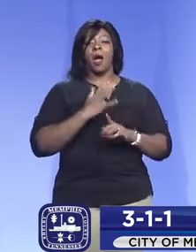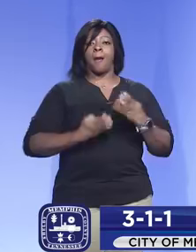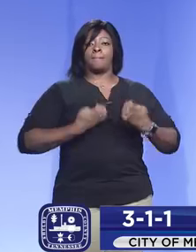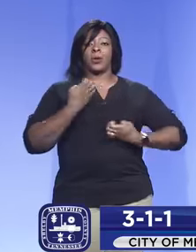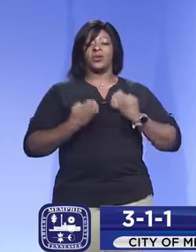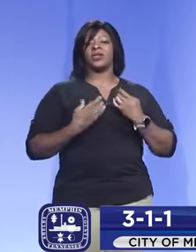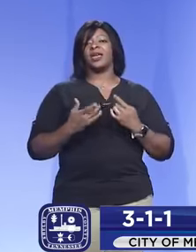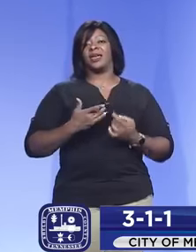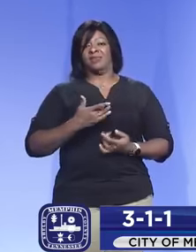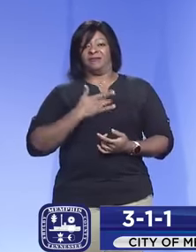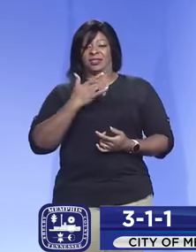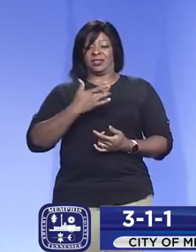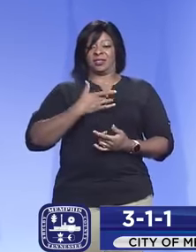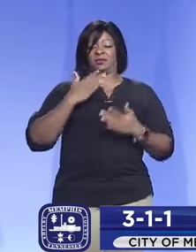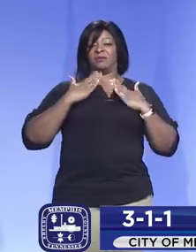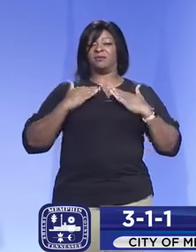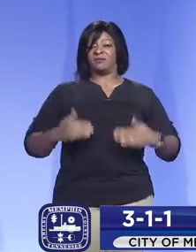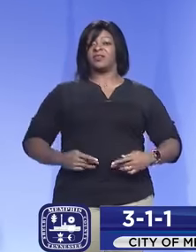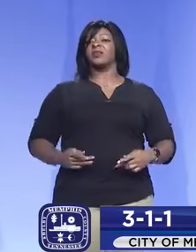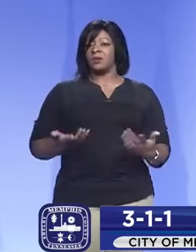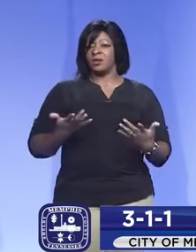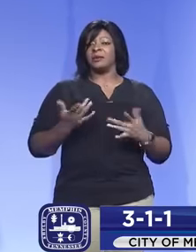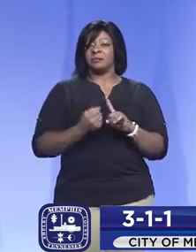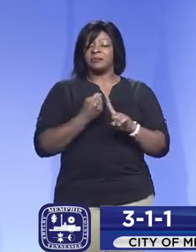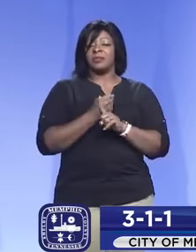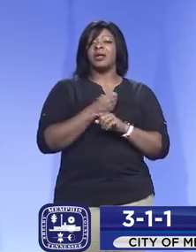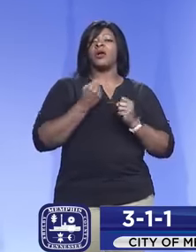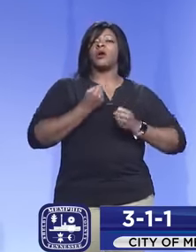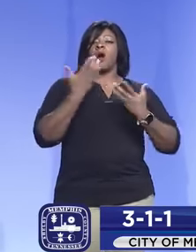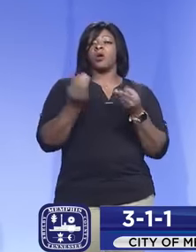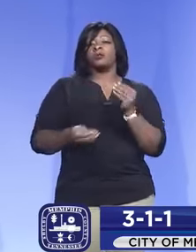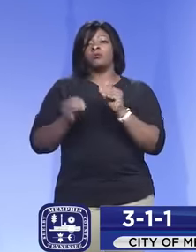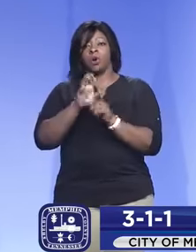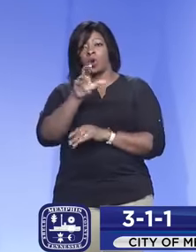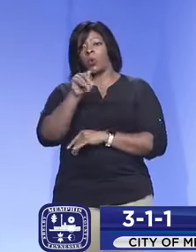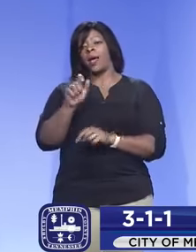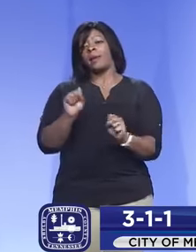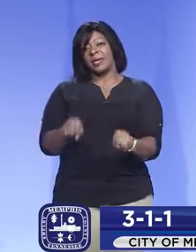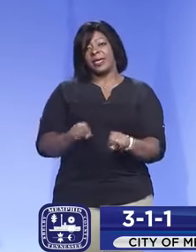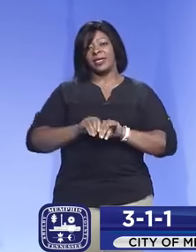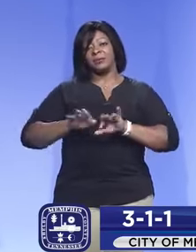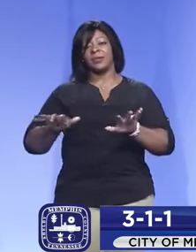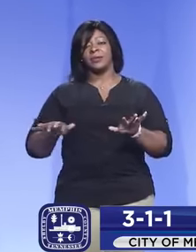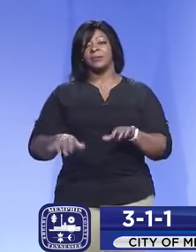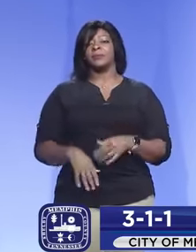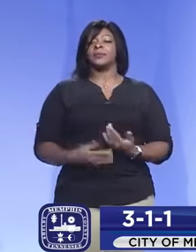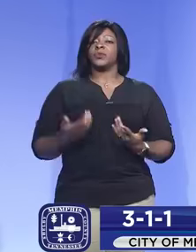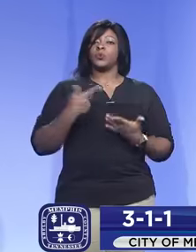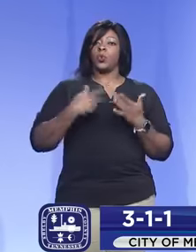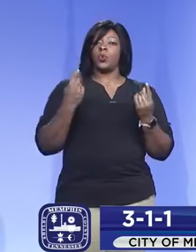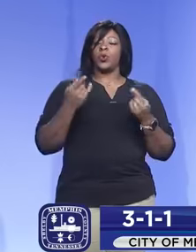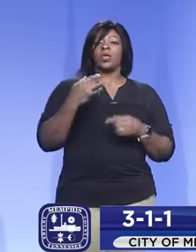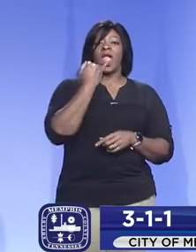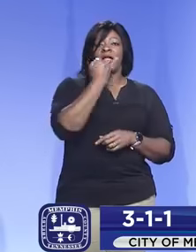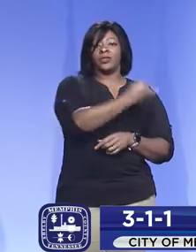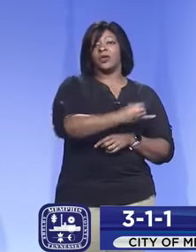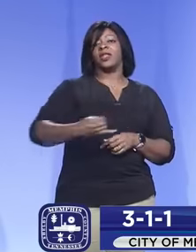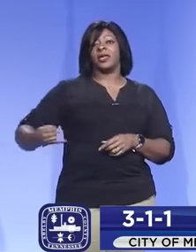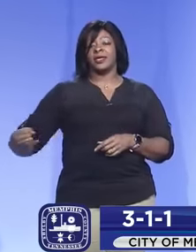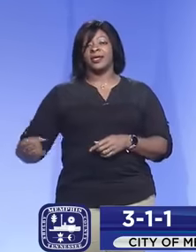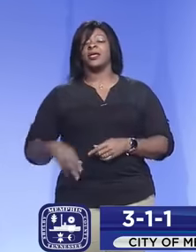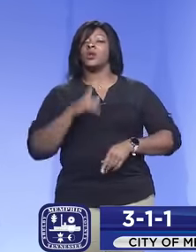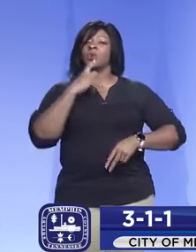and physical well-being, and that can have an impact on crime. What's difficult to do is actually draw a straight line. So